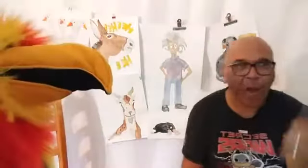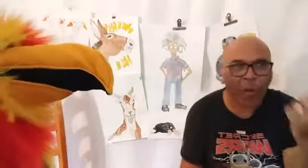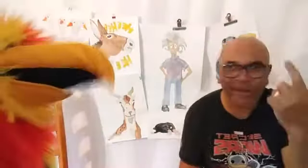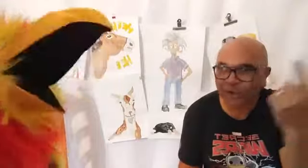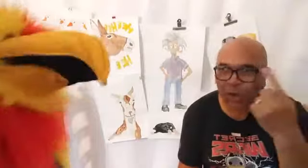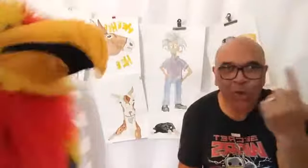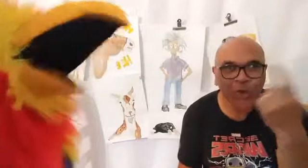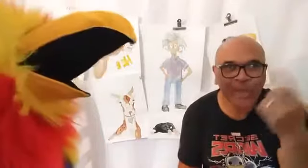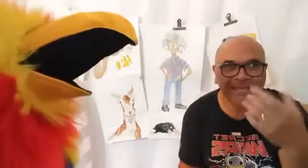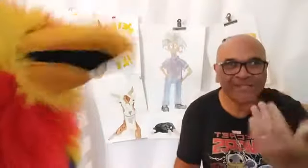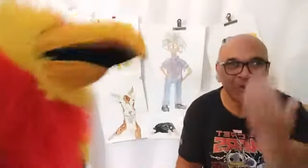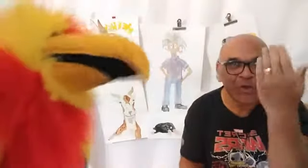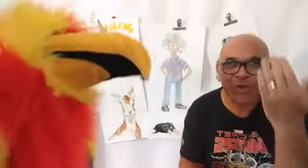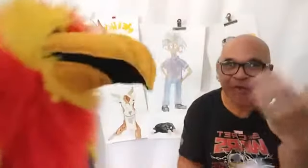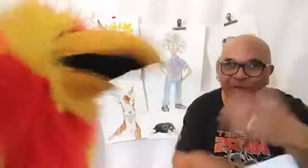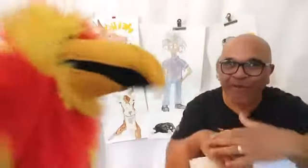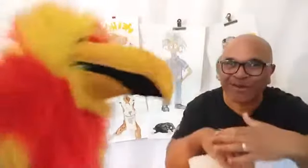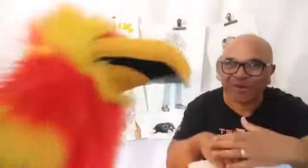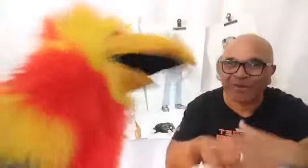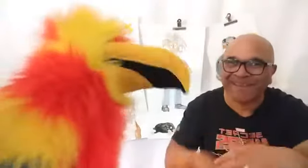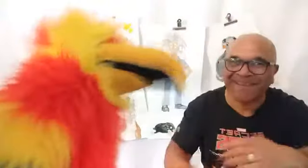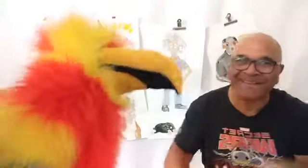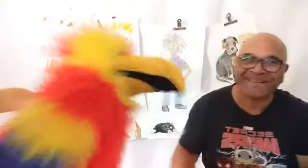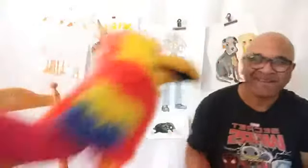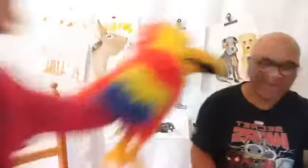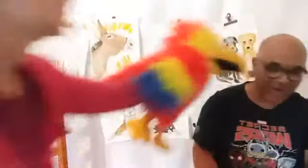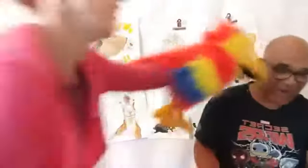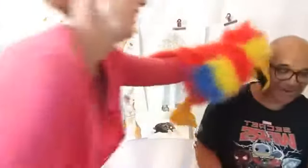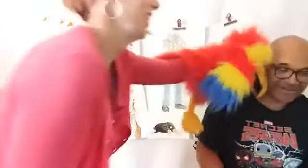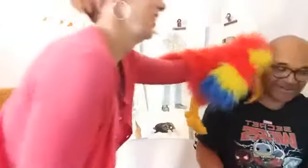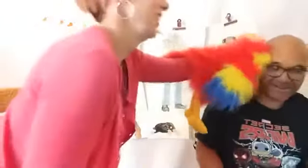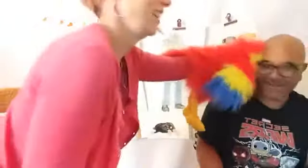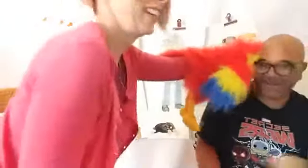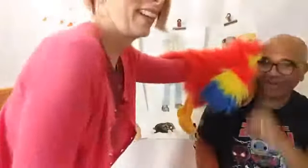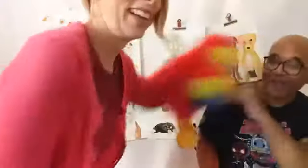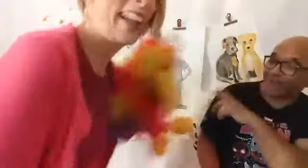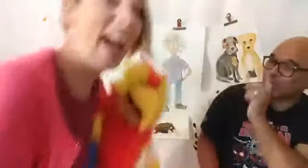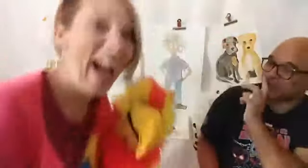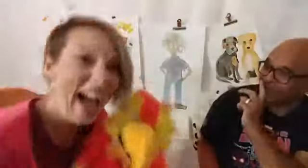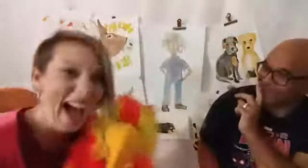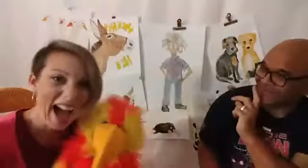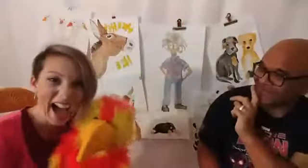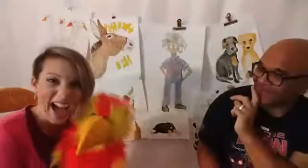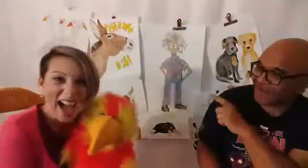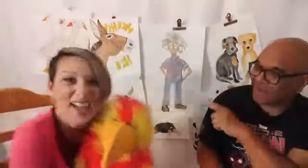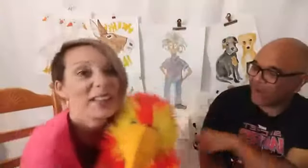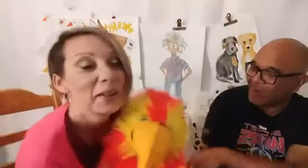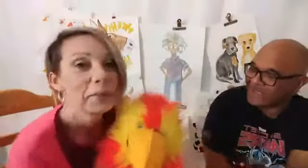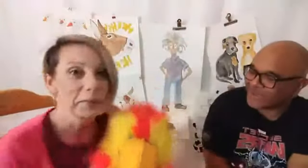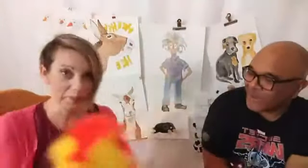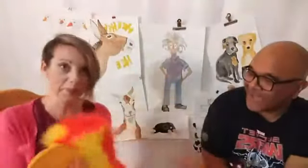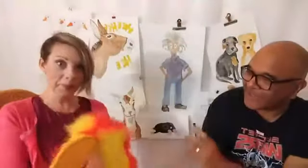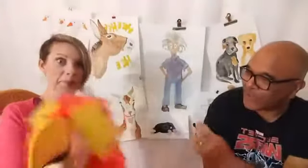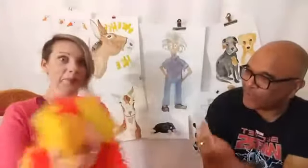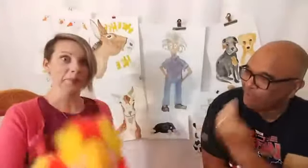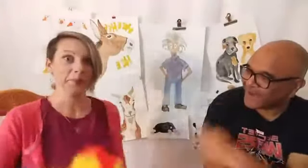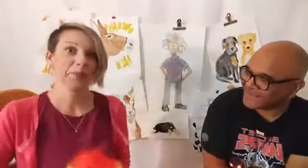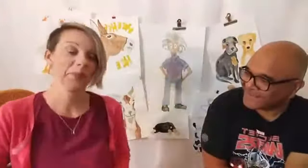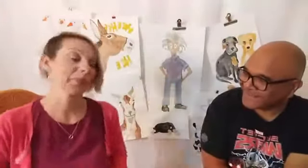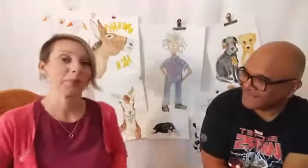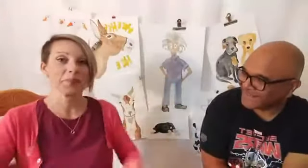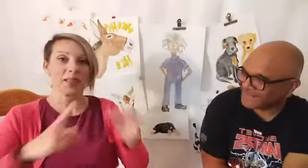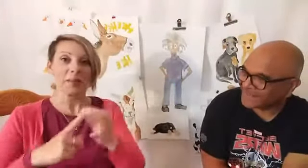I wonder who his new friend will be. Wait, shh. Pyweasel has a new